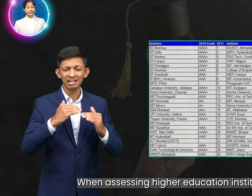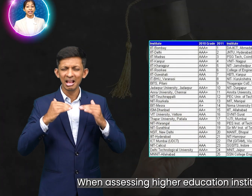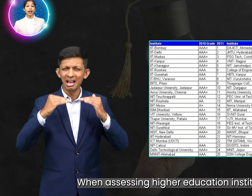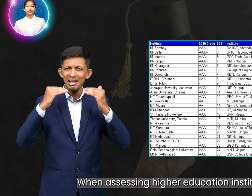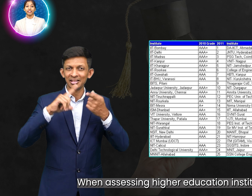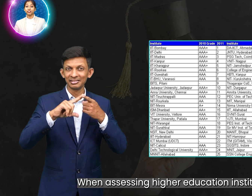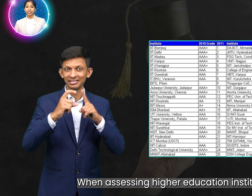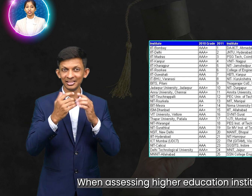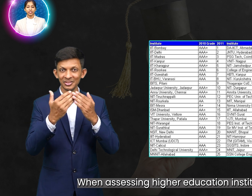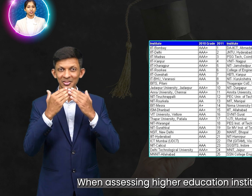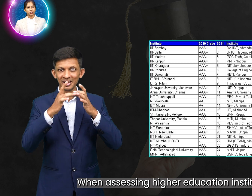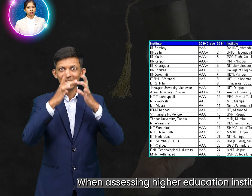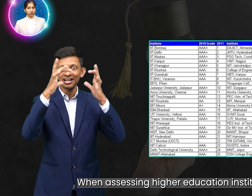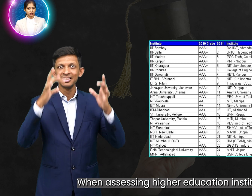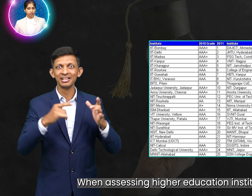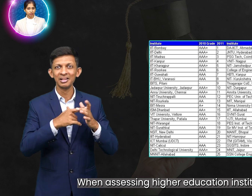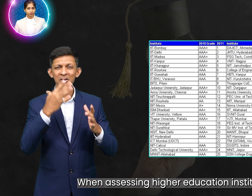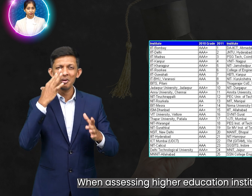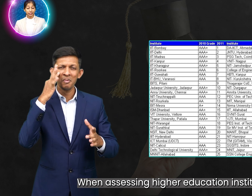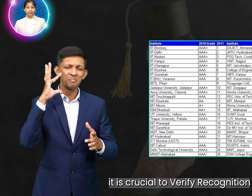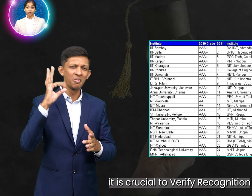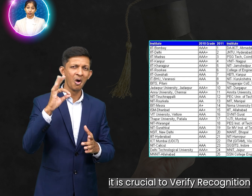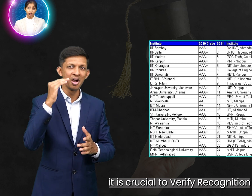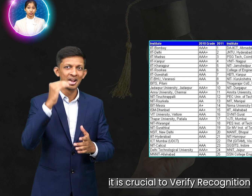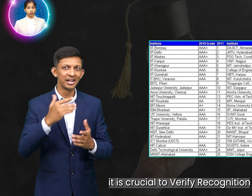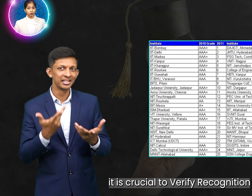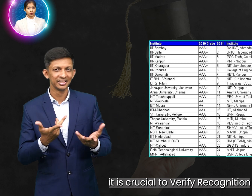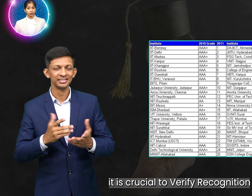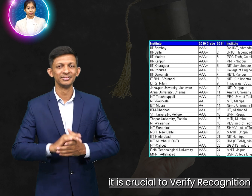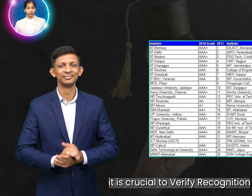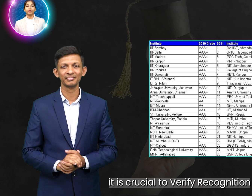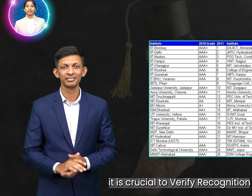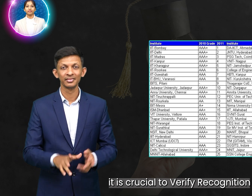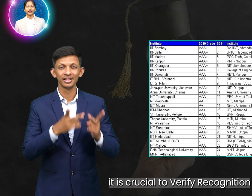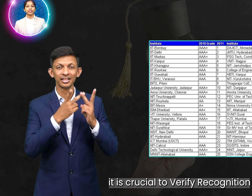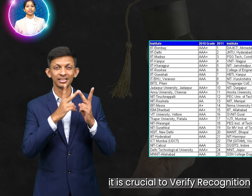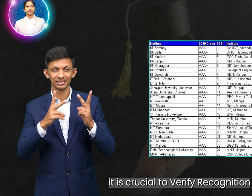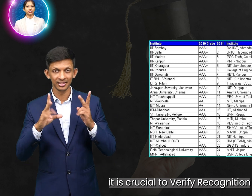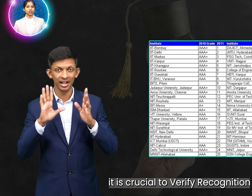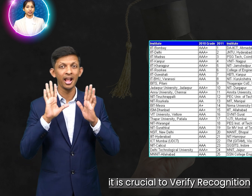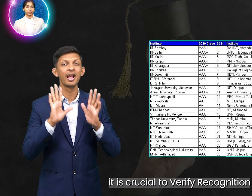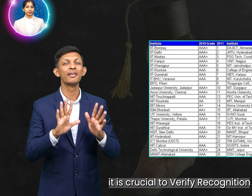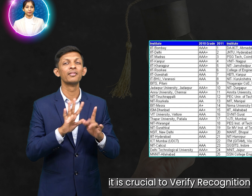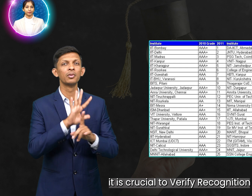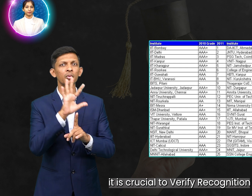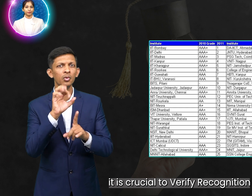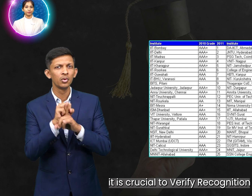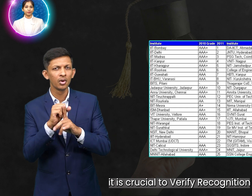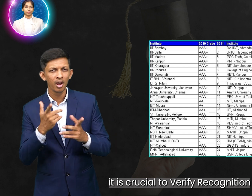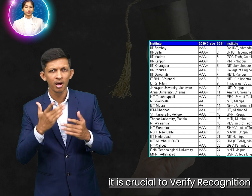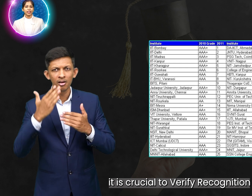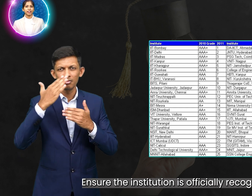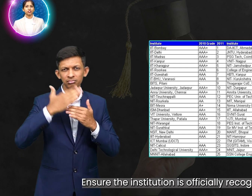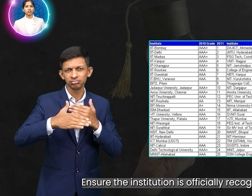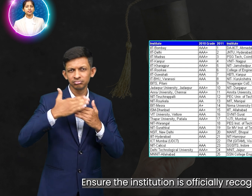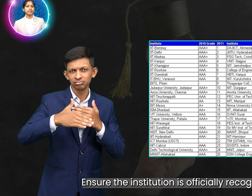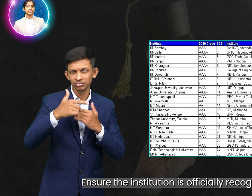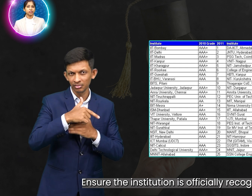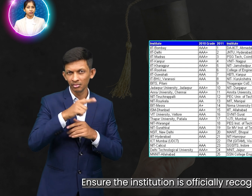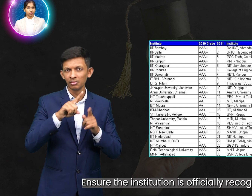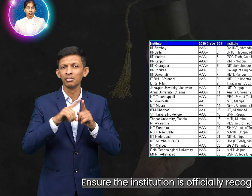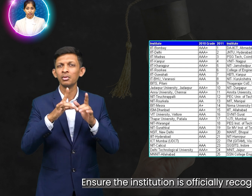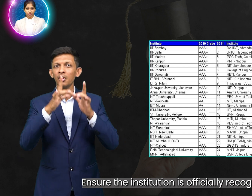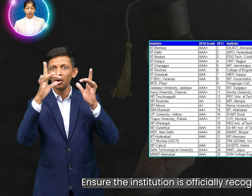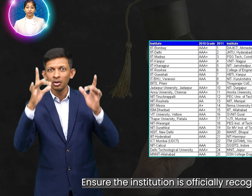When assessing higher education institutions, it is crucial to verify recognition. Ensure